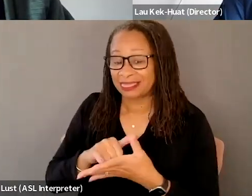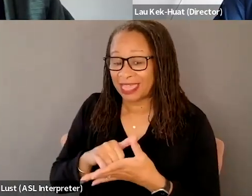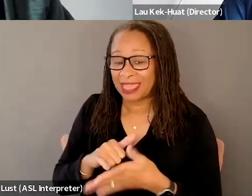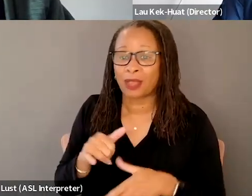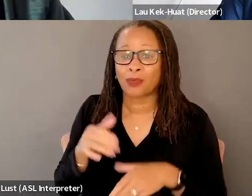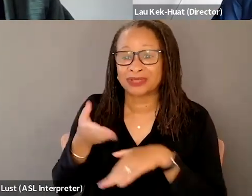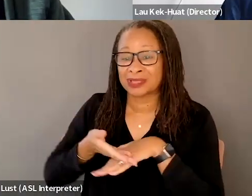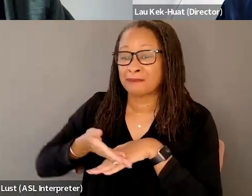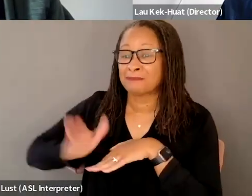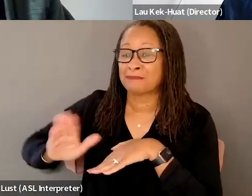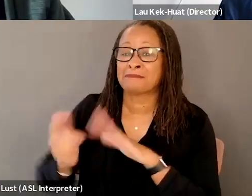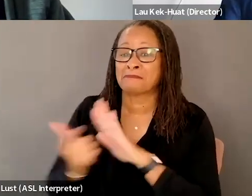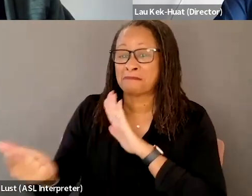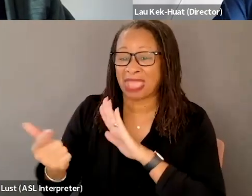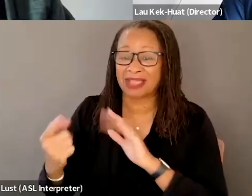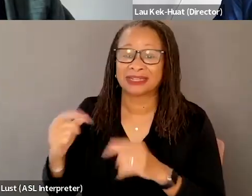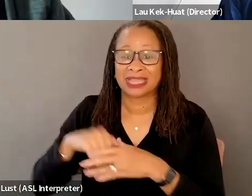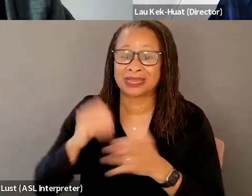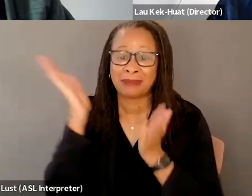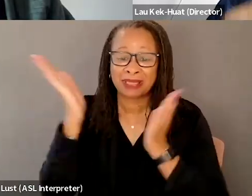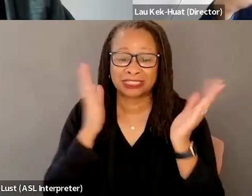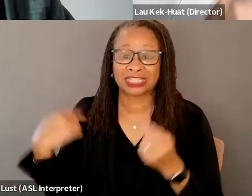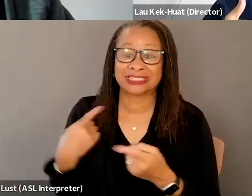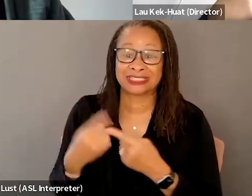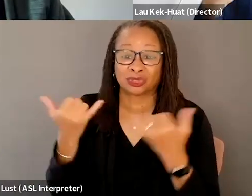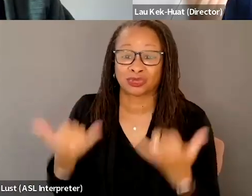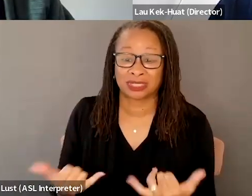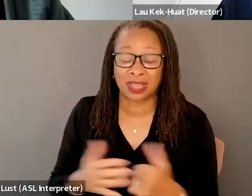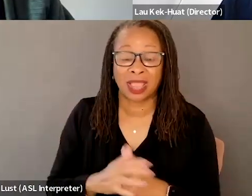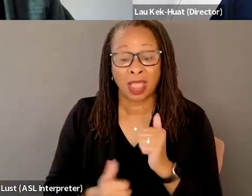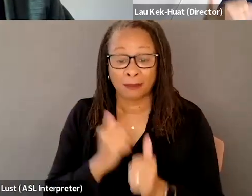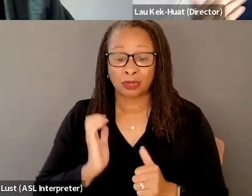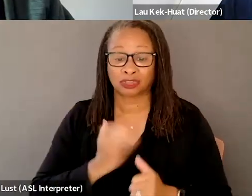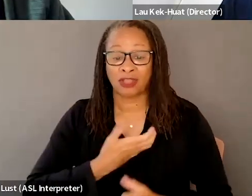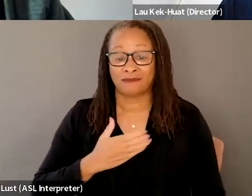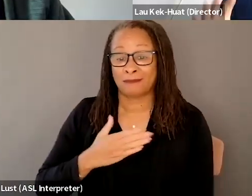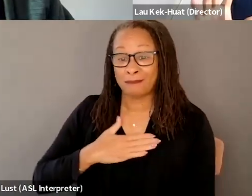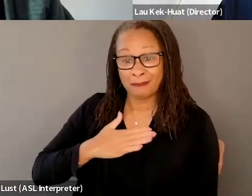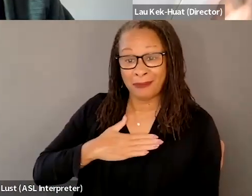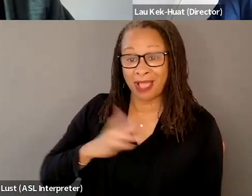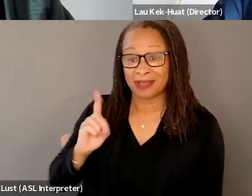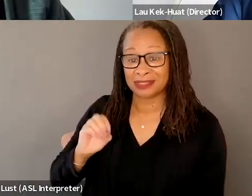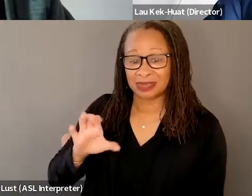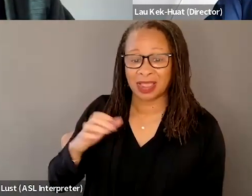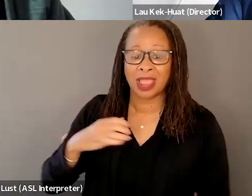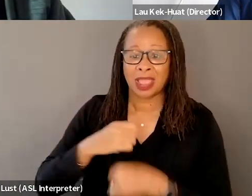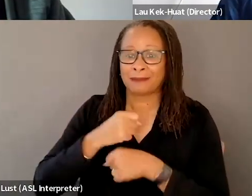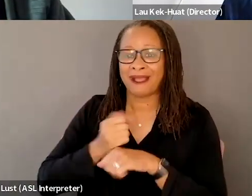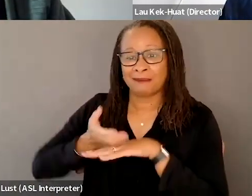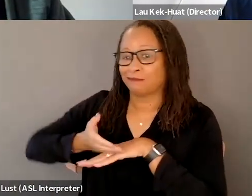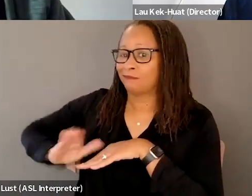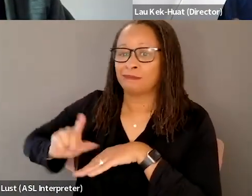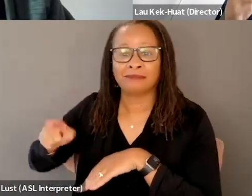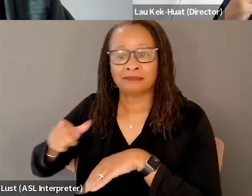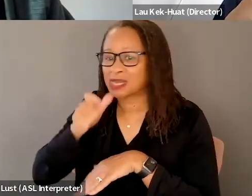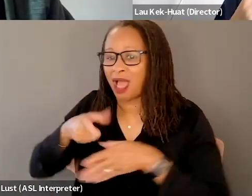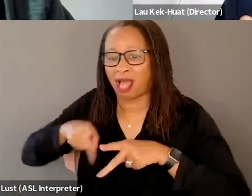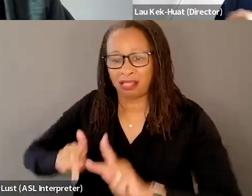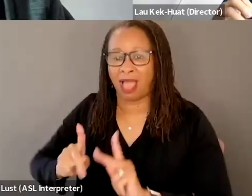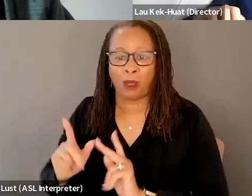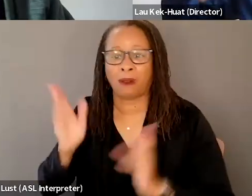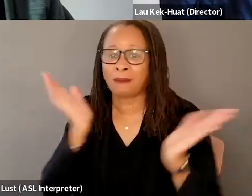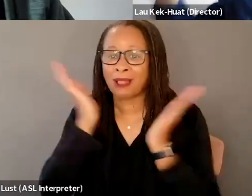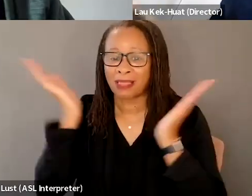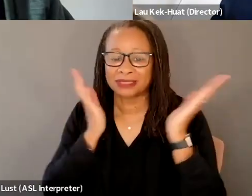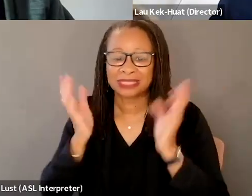in Malaysia until today. It's a banned film. Most of my documentaries have made is banned in Malaysia. So this made